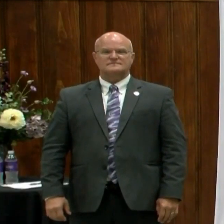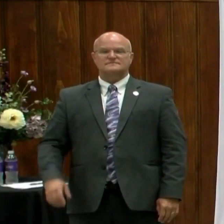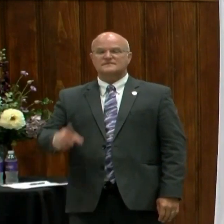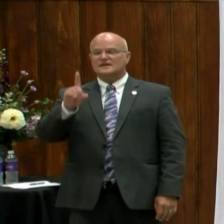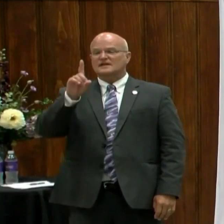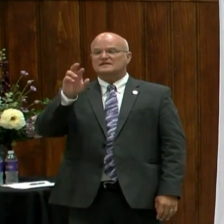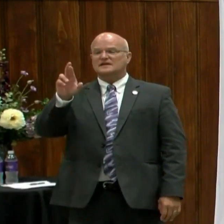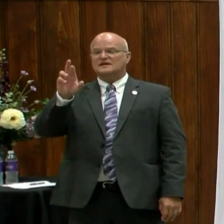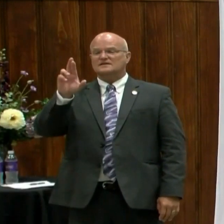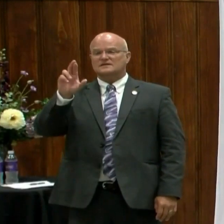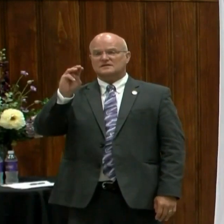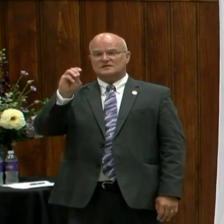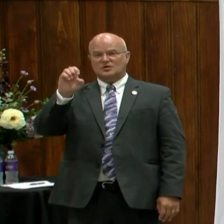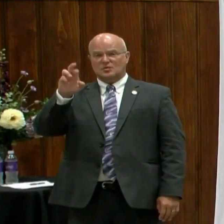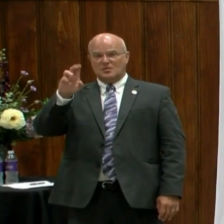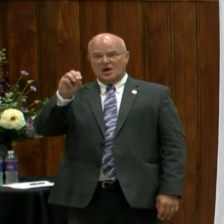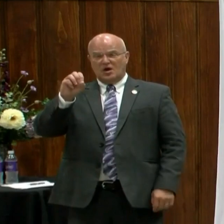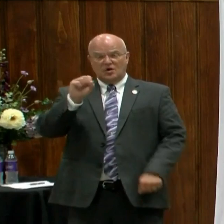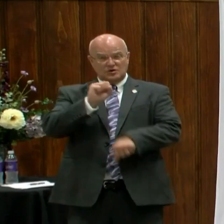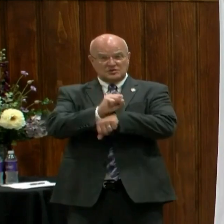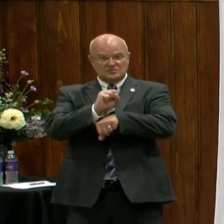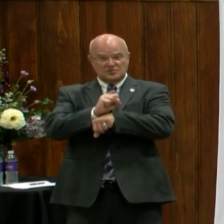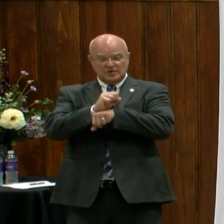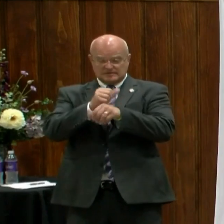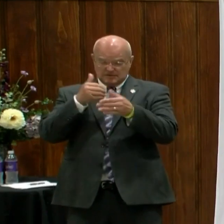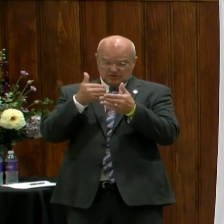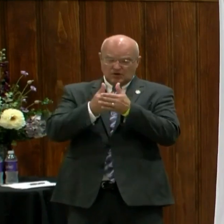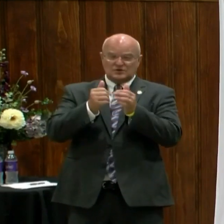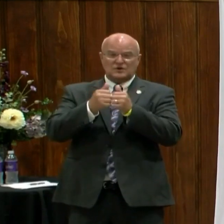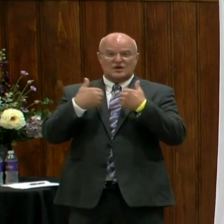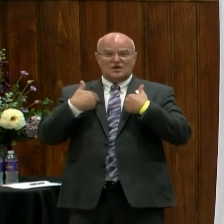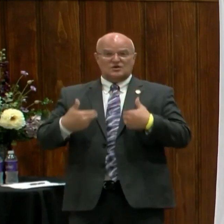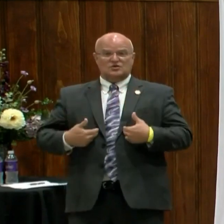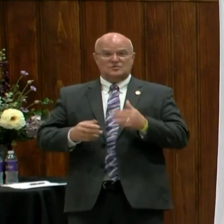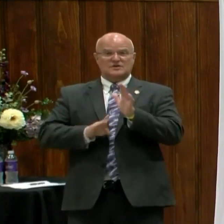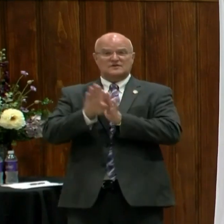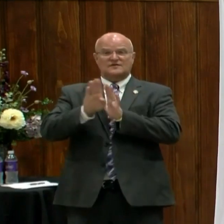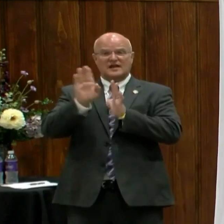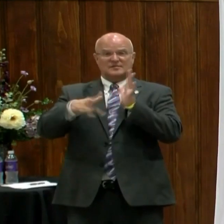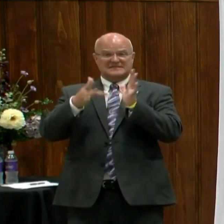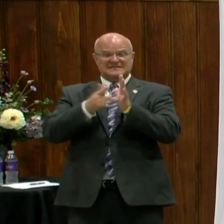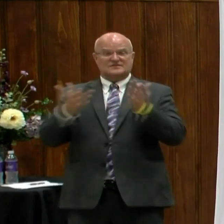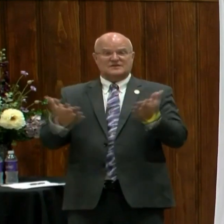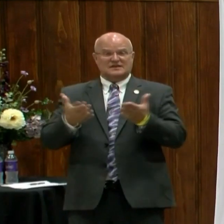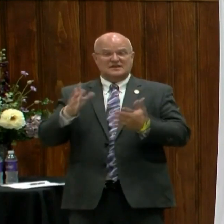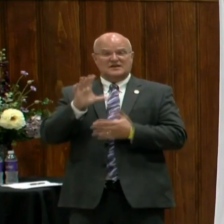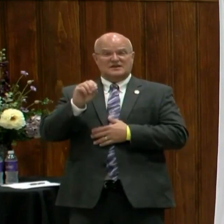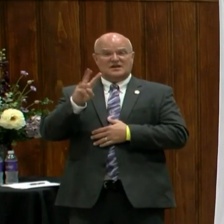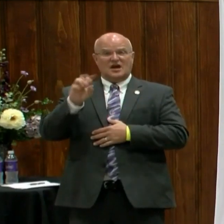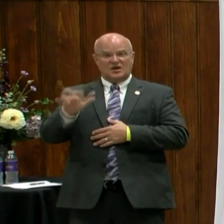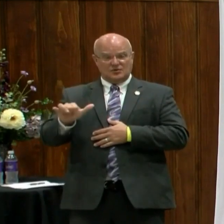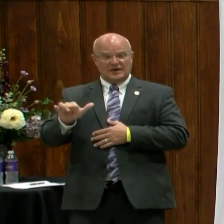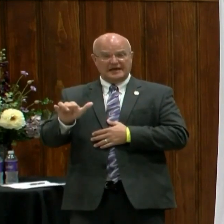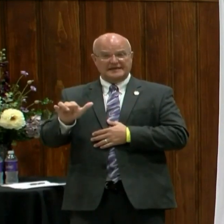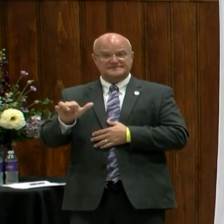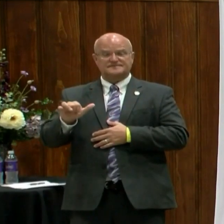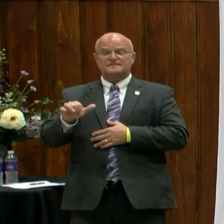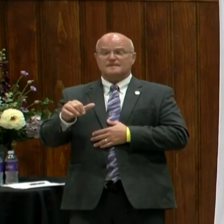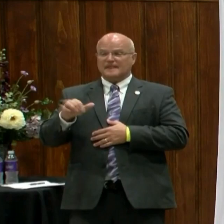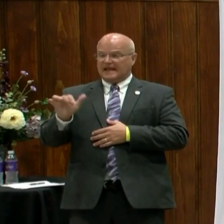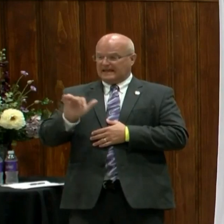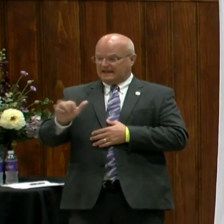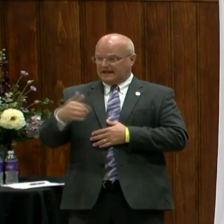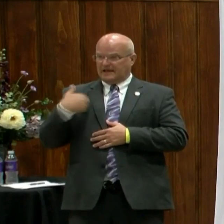Dr. Romero has been working very closely with the Human Development Center here in Conway, and we, just